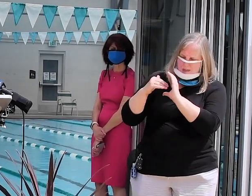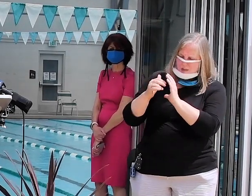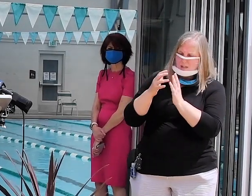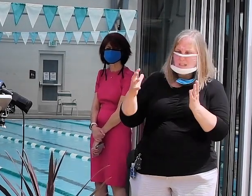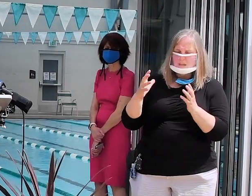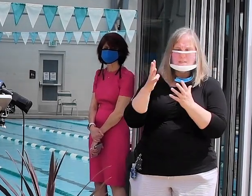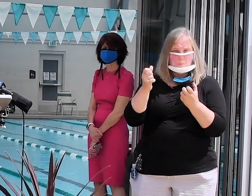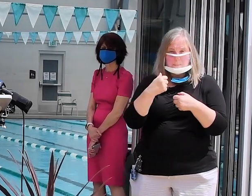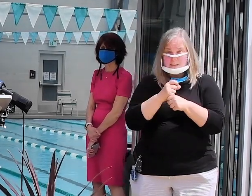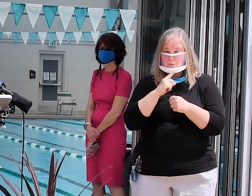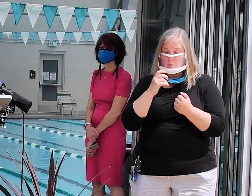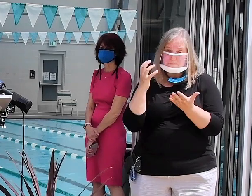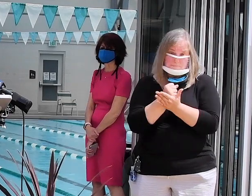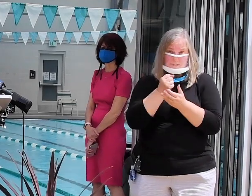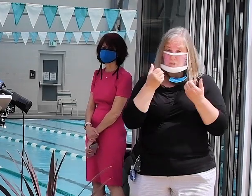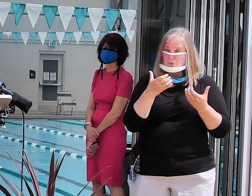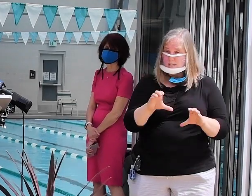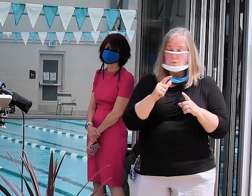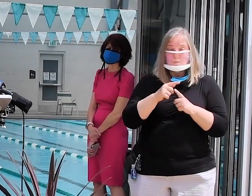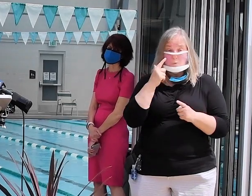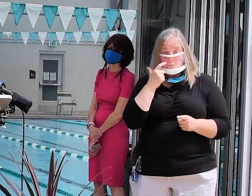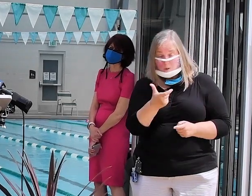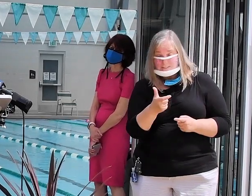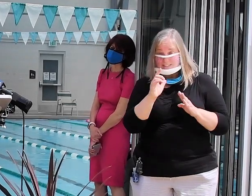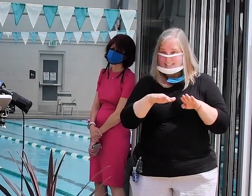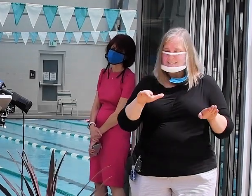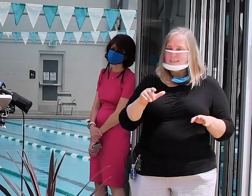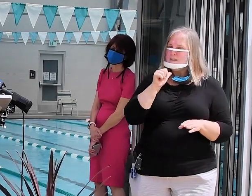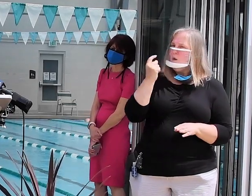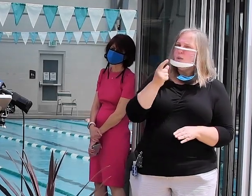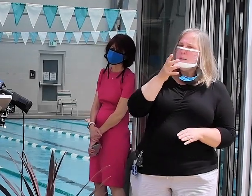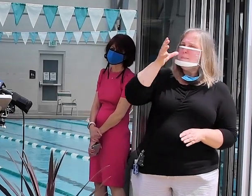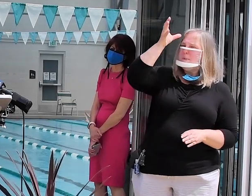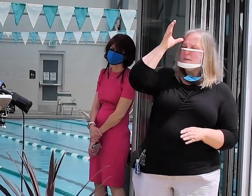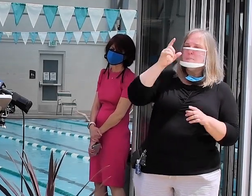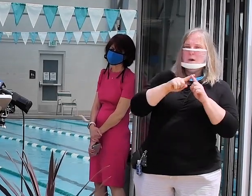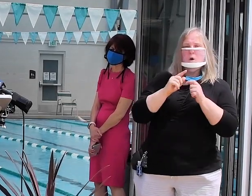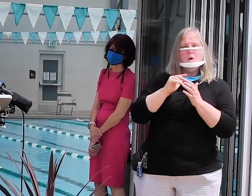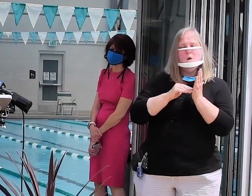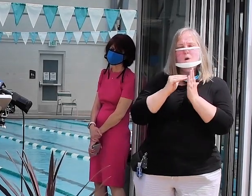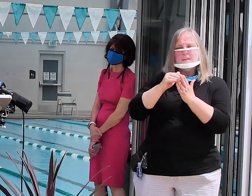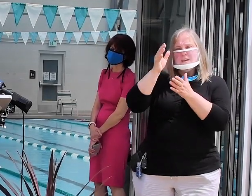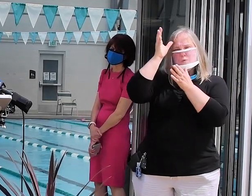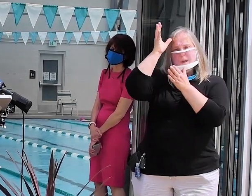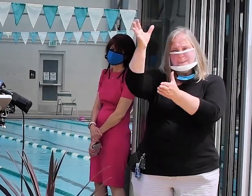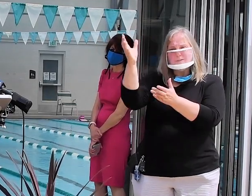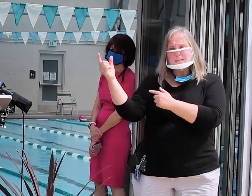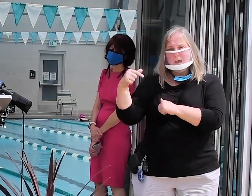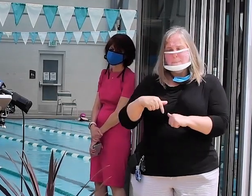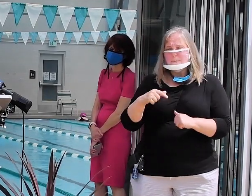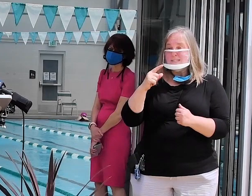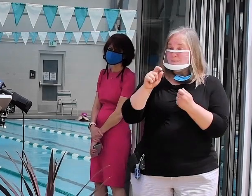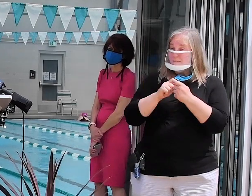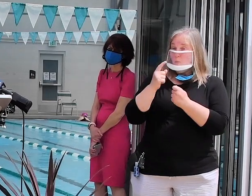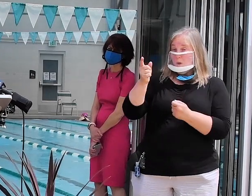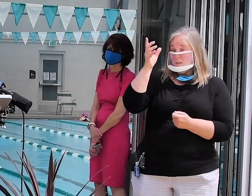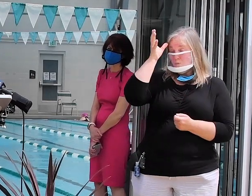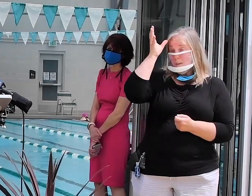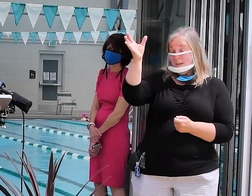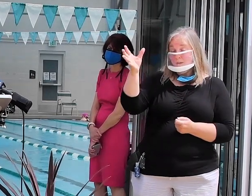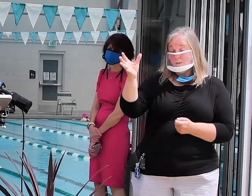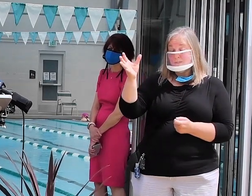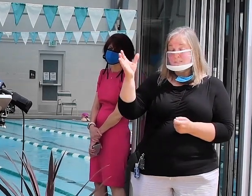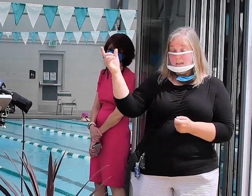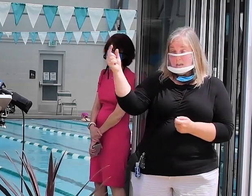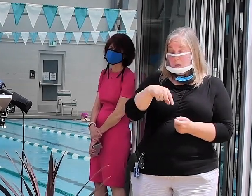they get a chance to see their kids. And it's not just the parents. Often there are a lot of grandparents that are at these. I know we specifically have one grandparent that's in now, and he'll be